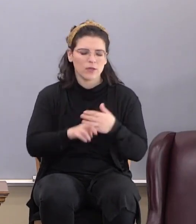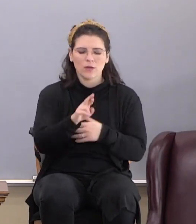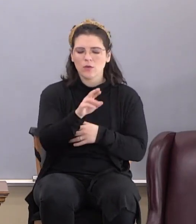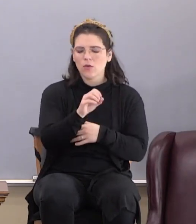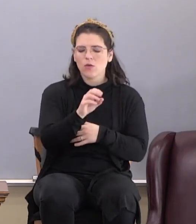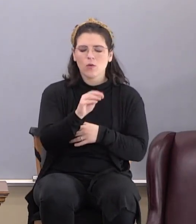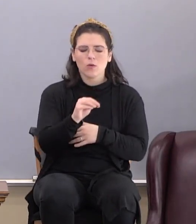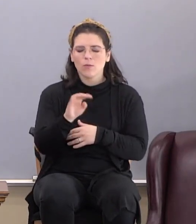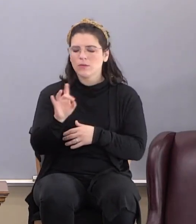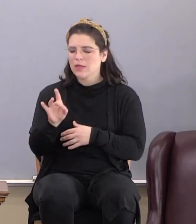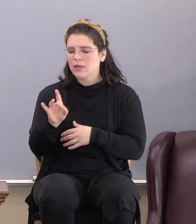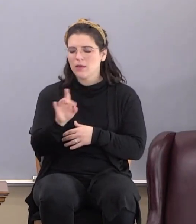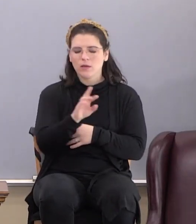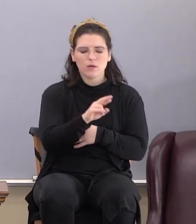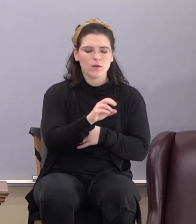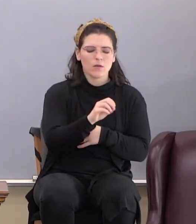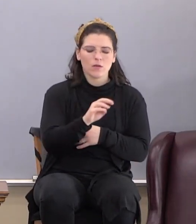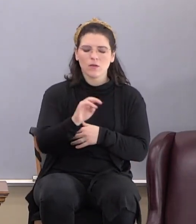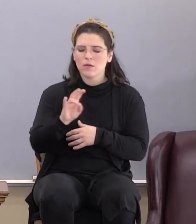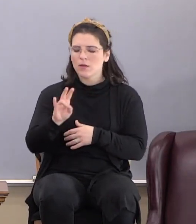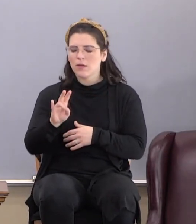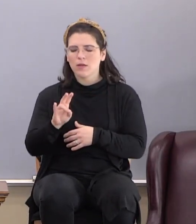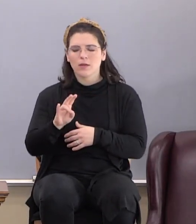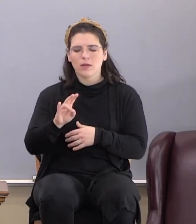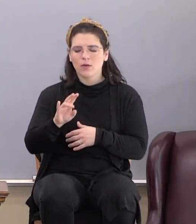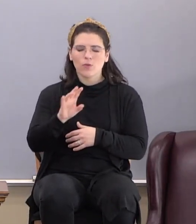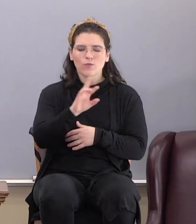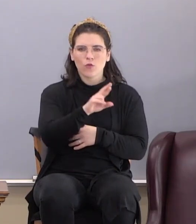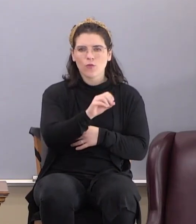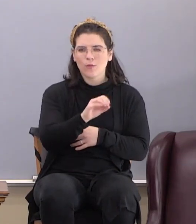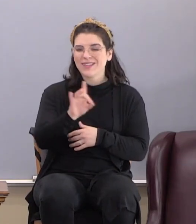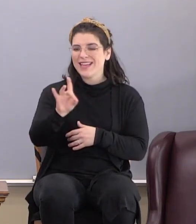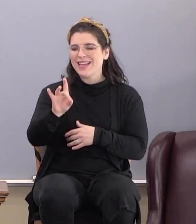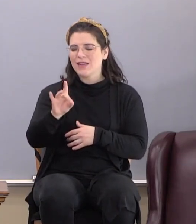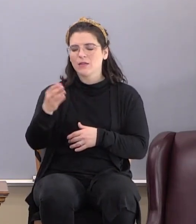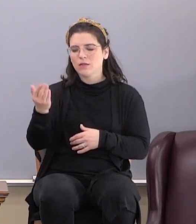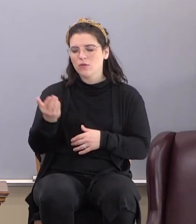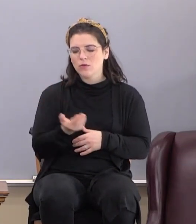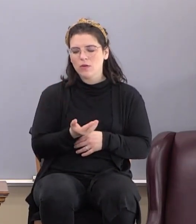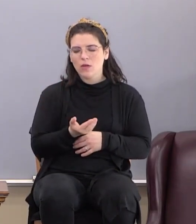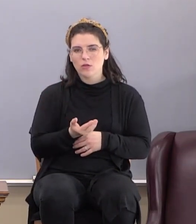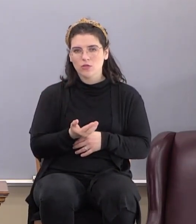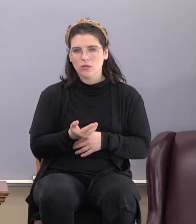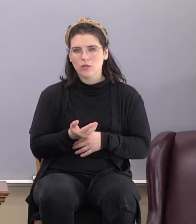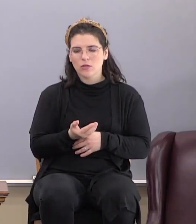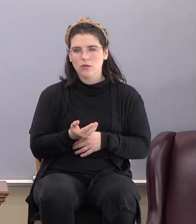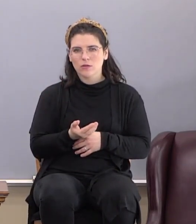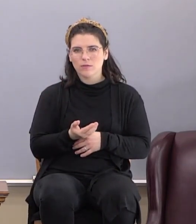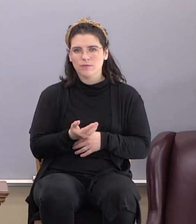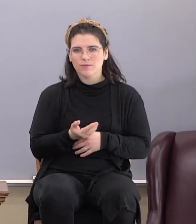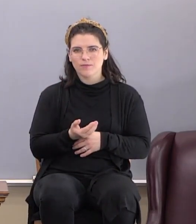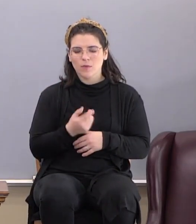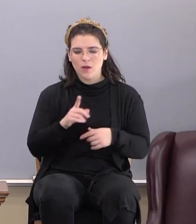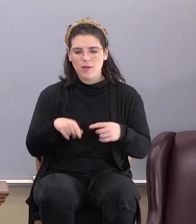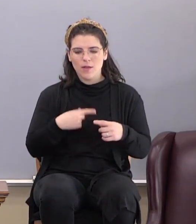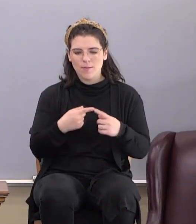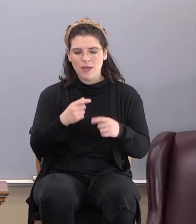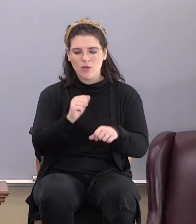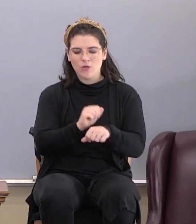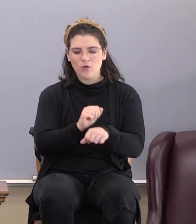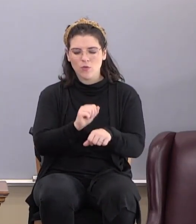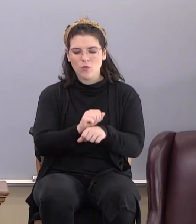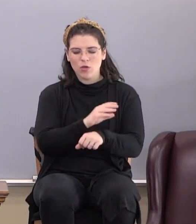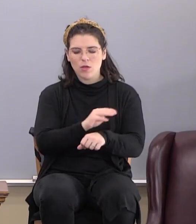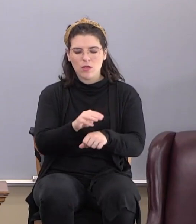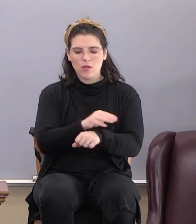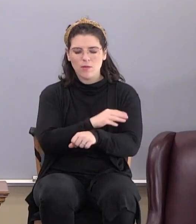chapter 8. Romans chapter 8 is the introduction by the Apostle Paul to the church of the body of Christ regarding the work and the ministry of God